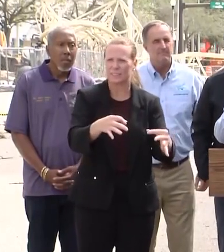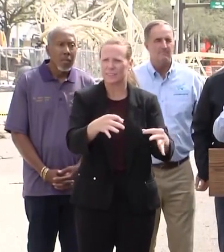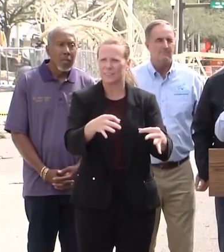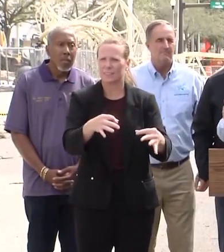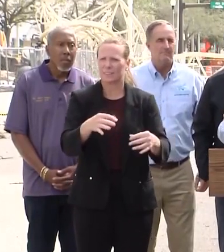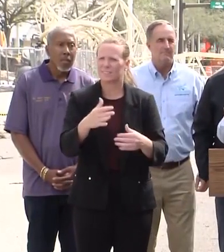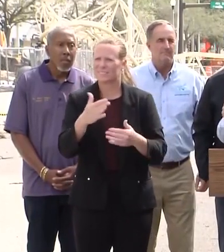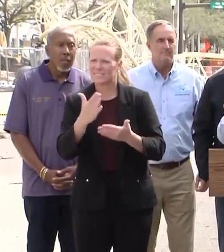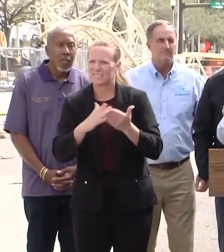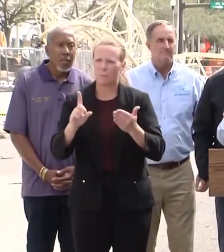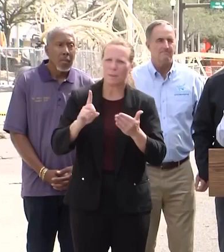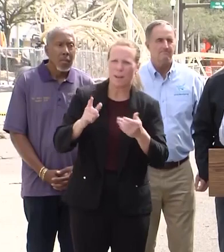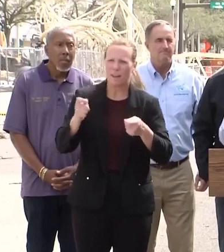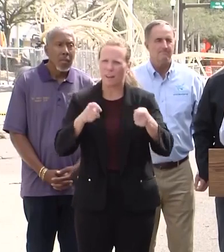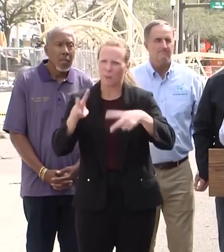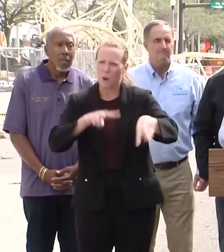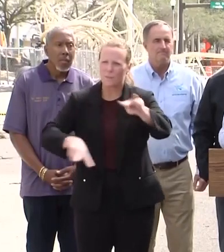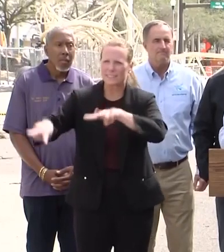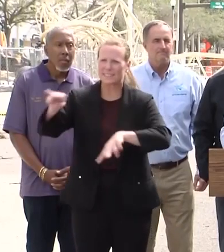and overseen, if you will,